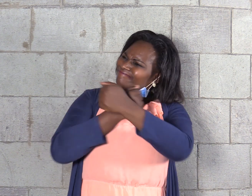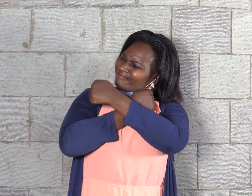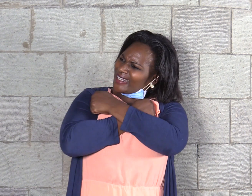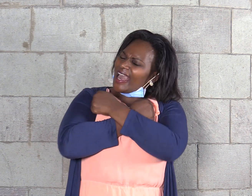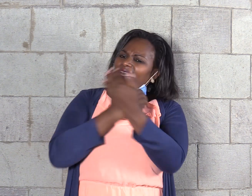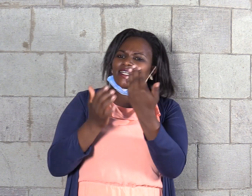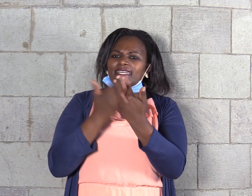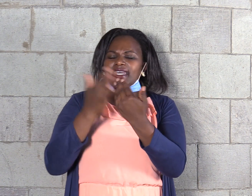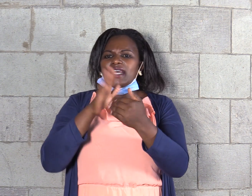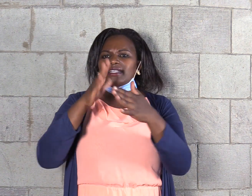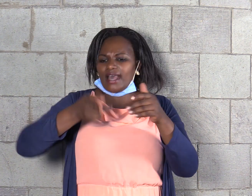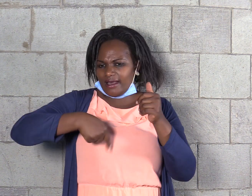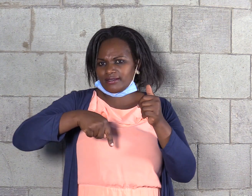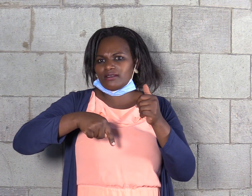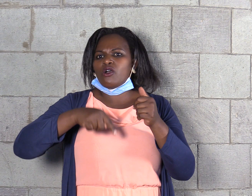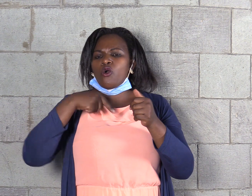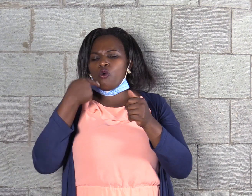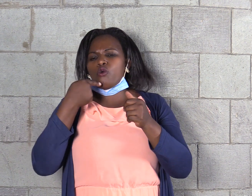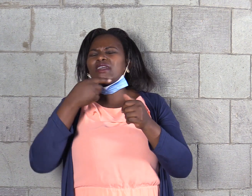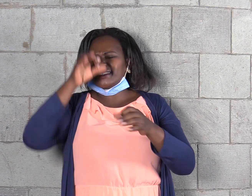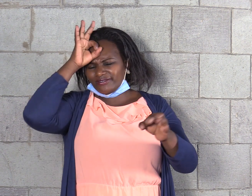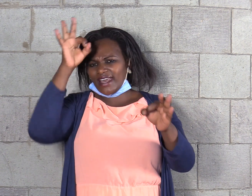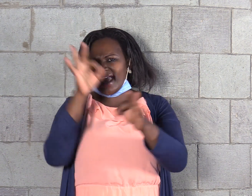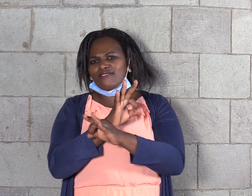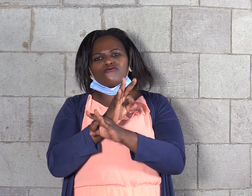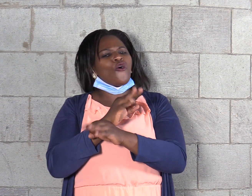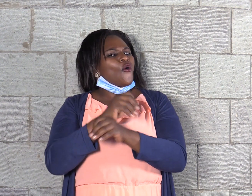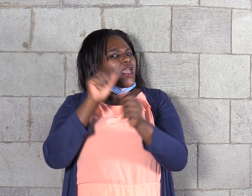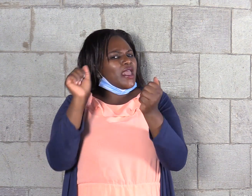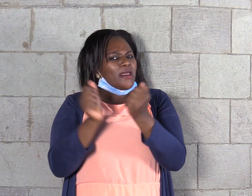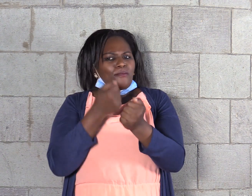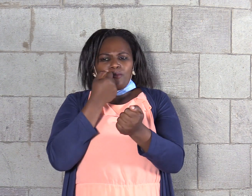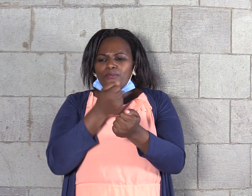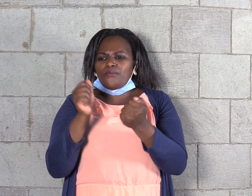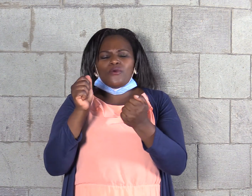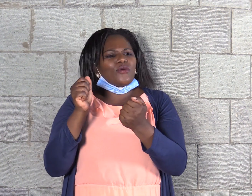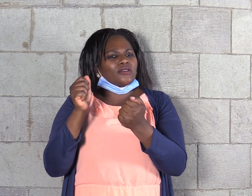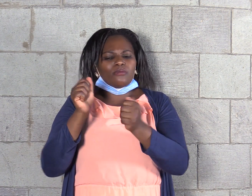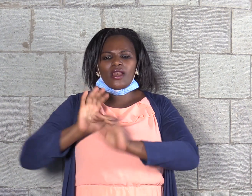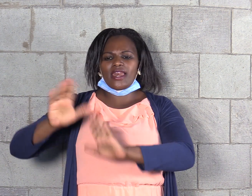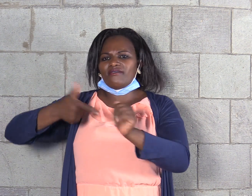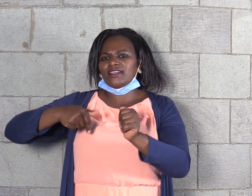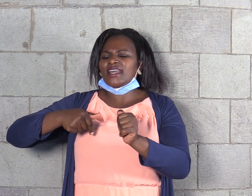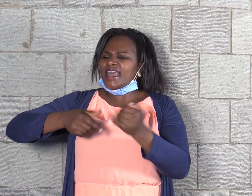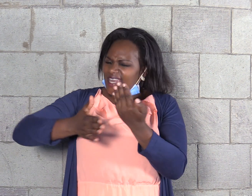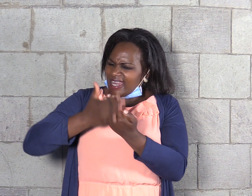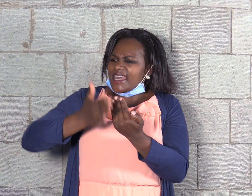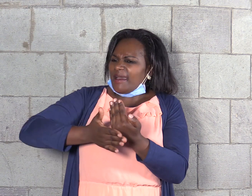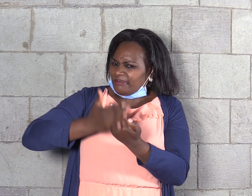who loves us, a God who is faithful, a God who is a good caregiver to us. And if we look